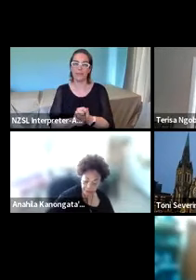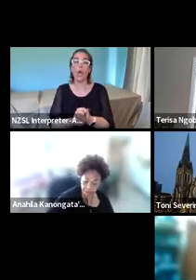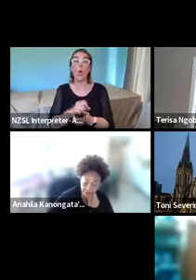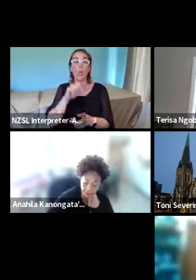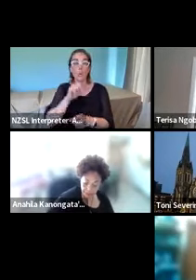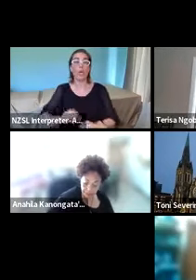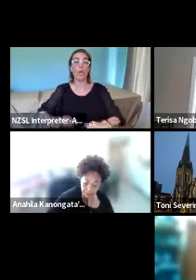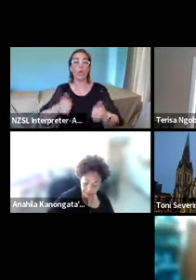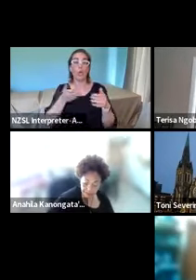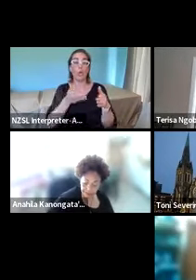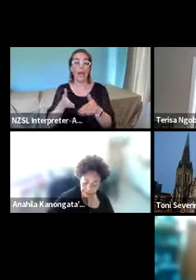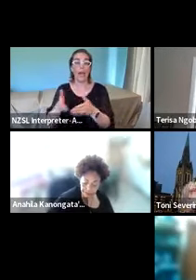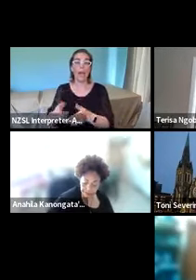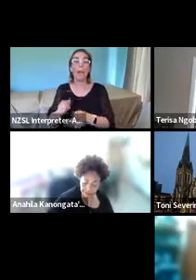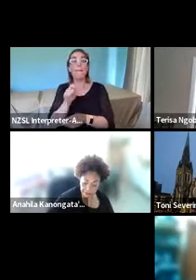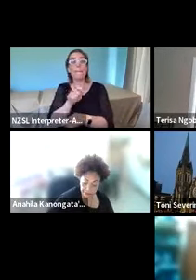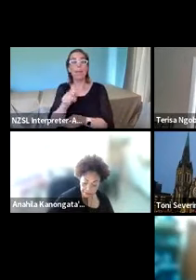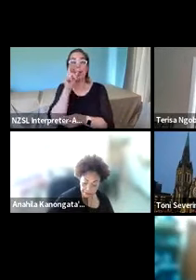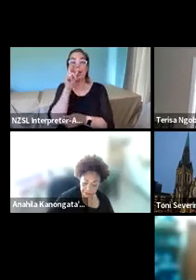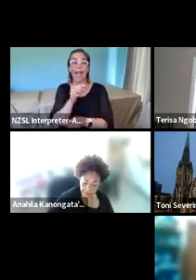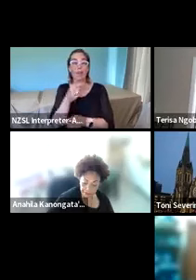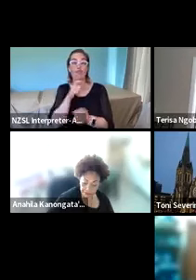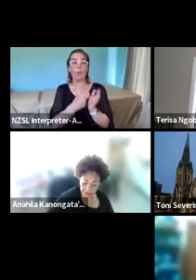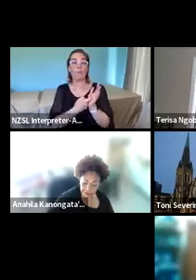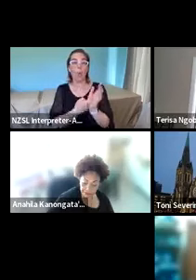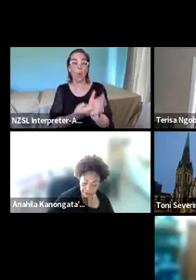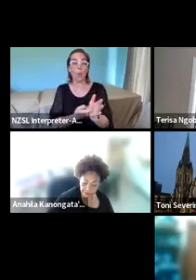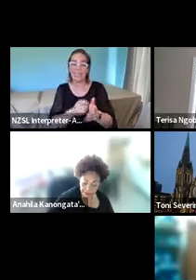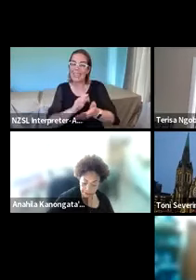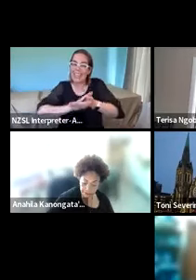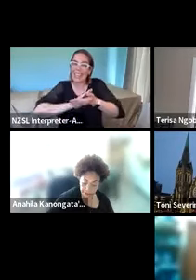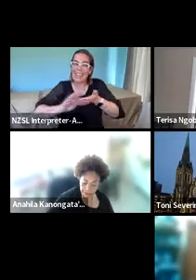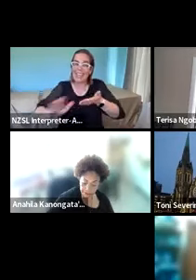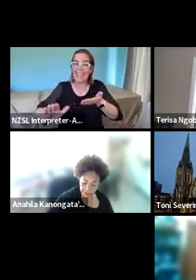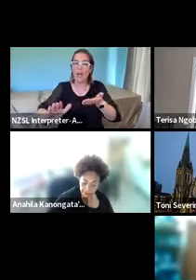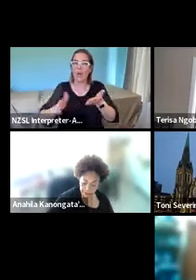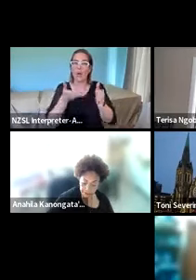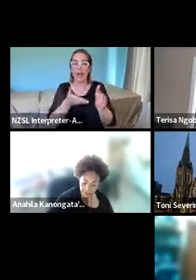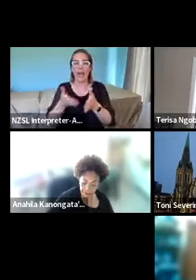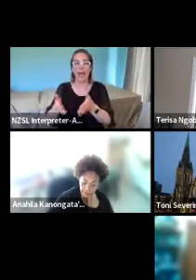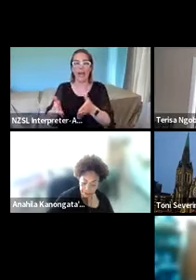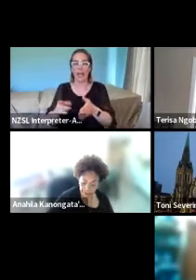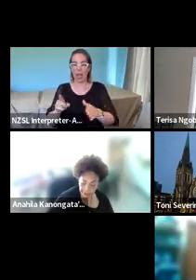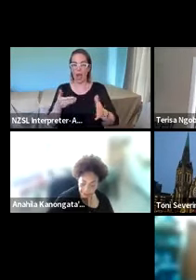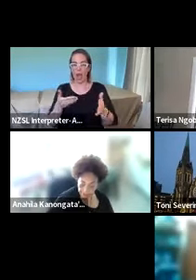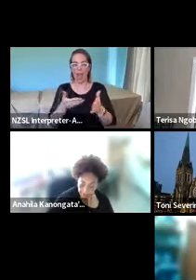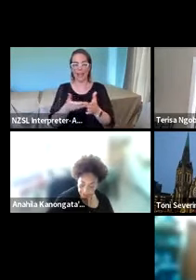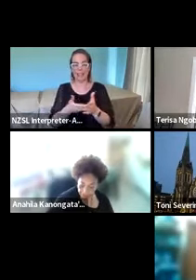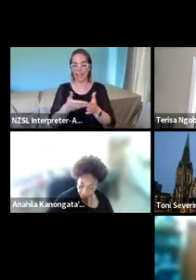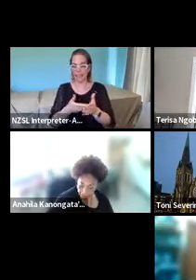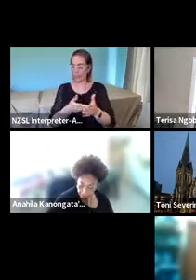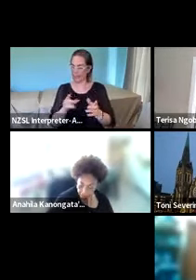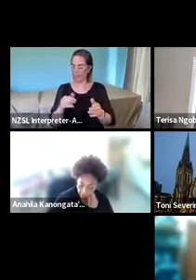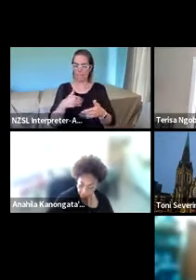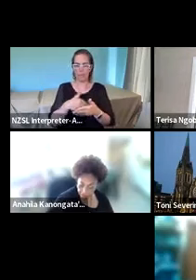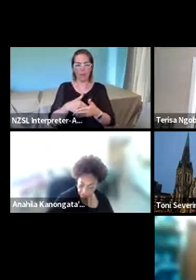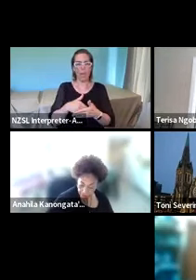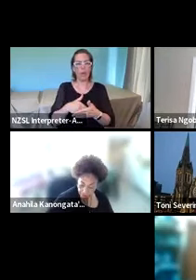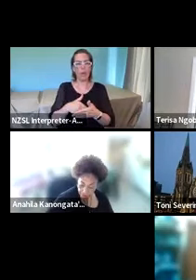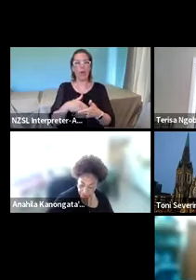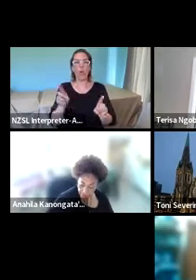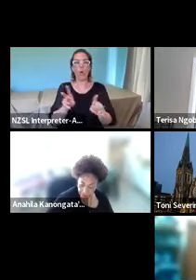could report very specifically and very clearly on the access barriers they encountered in terms of date, time,